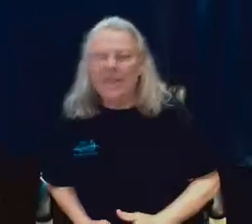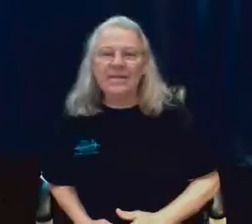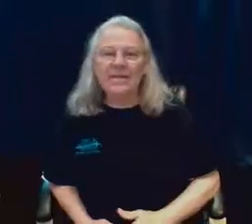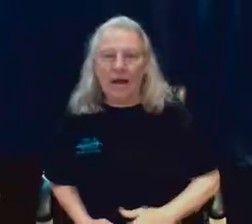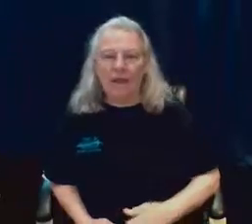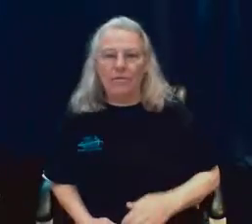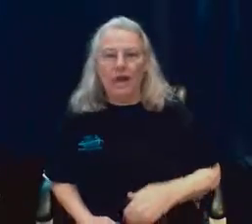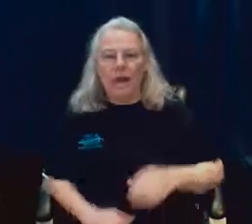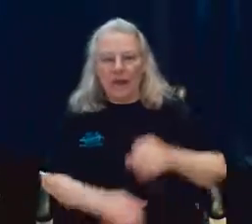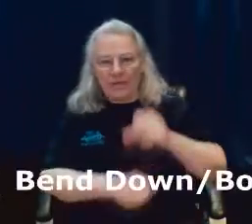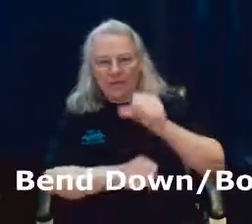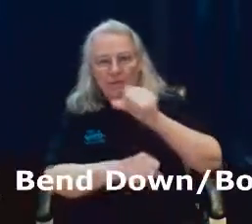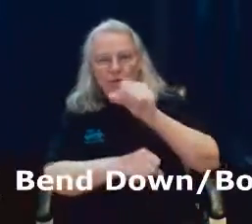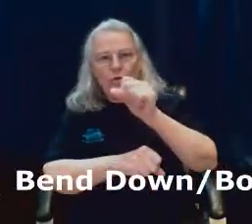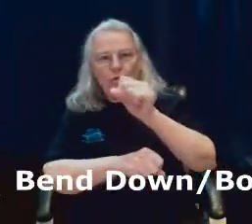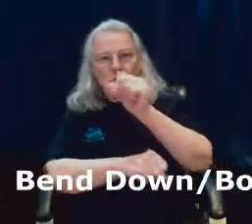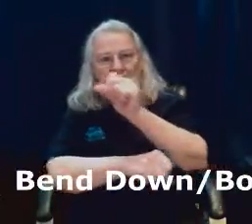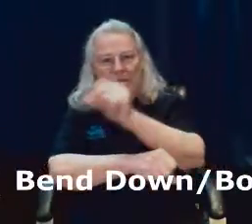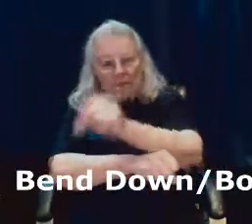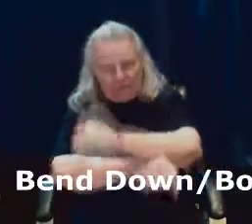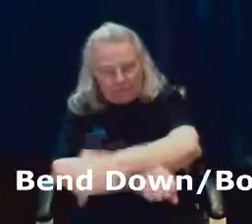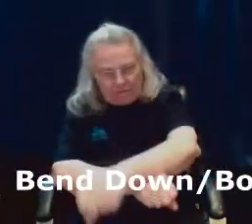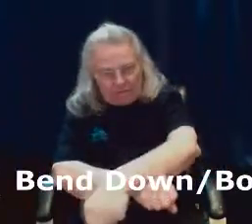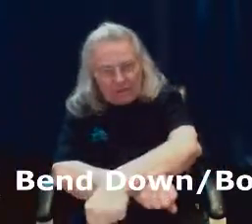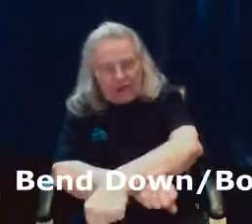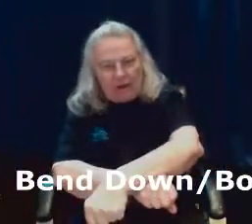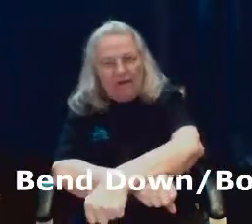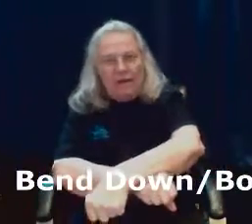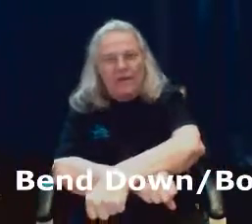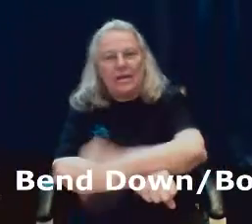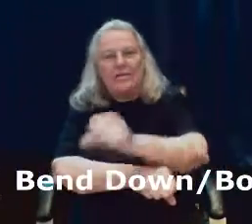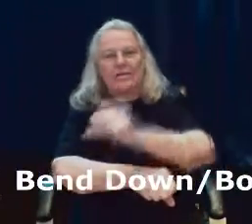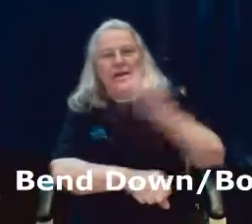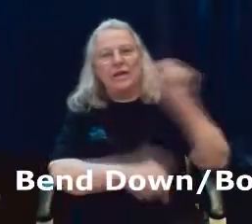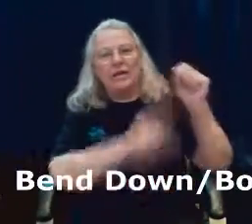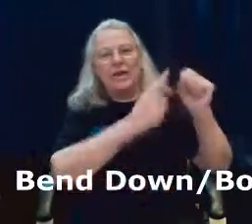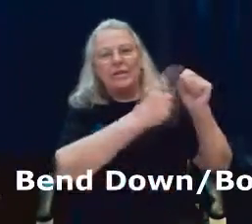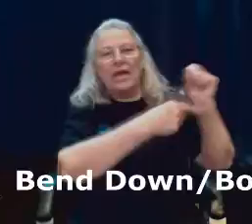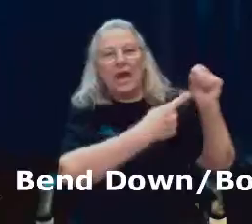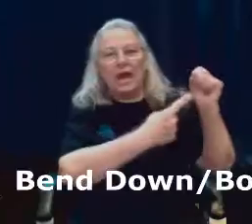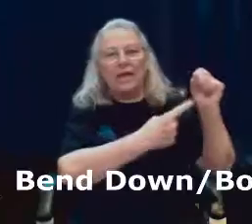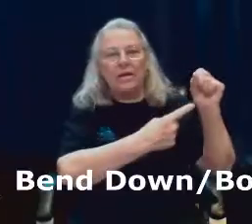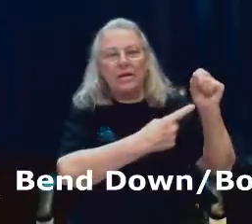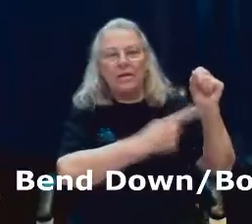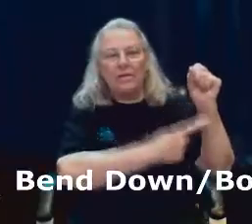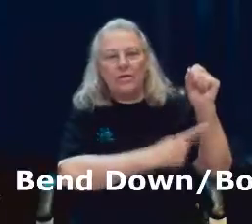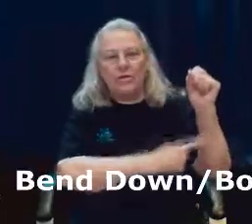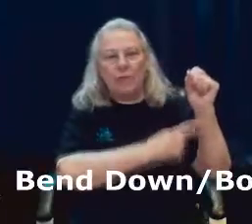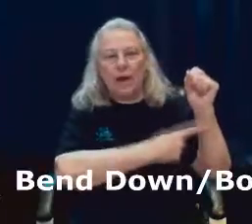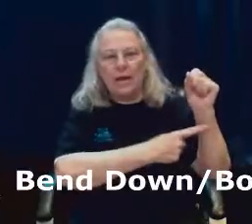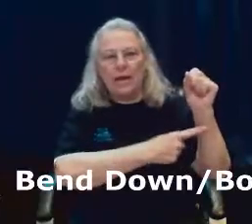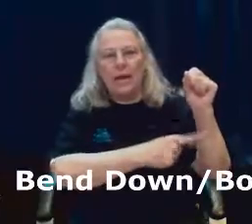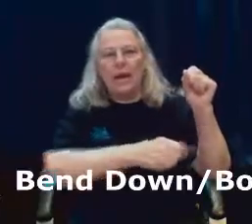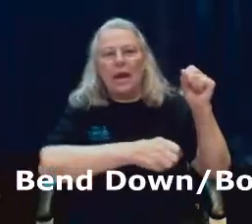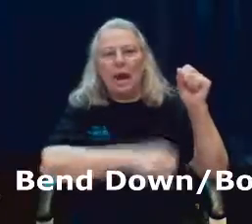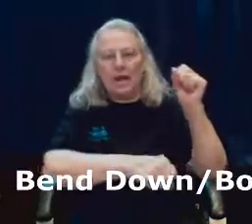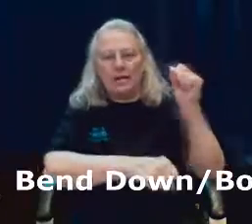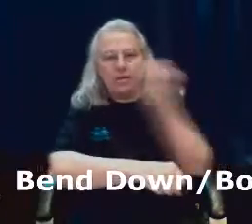Bend down, and that's where you're going to see it's kind of like the head and your body, and